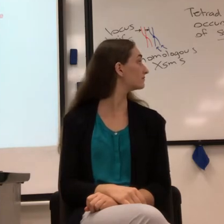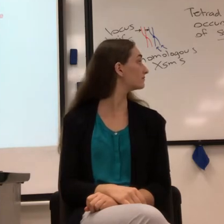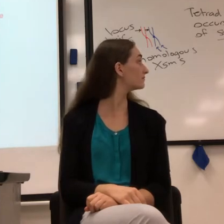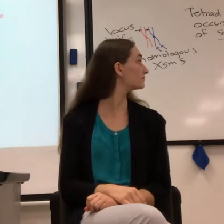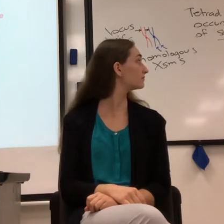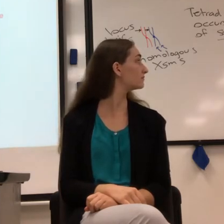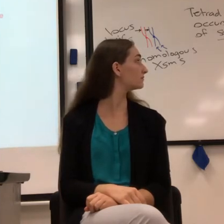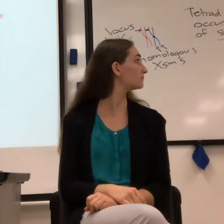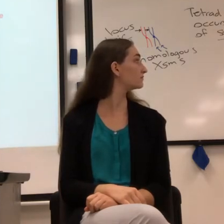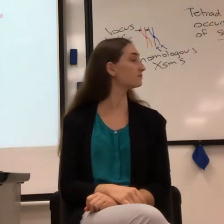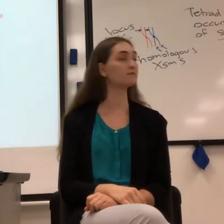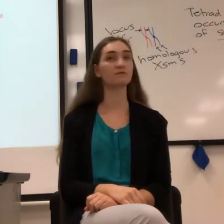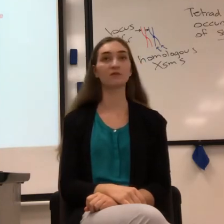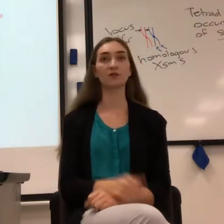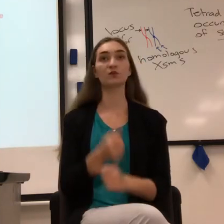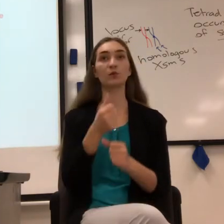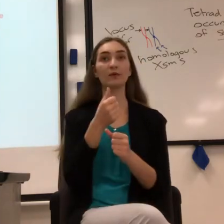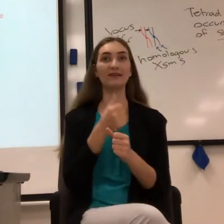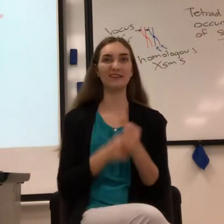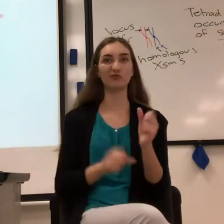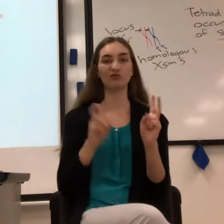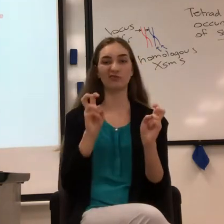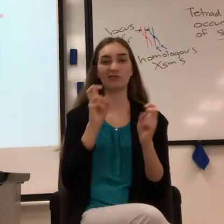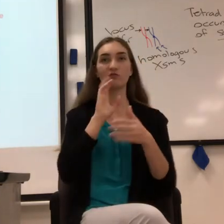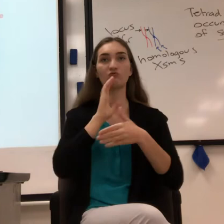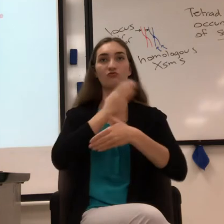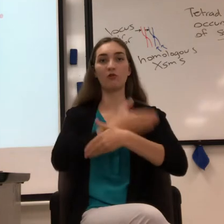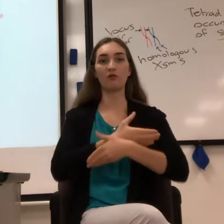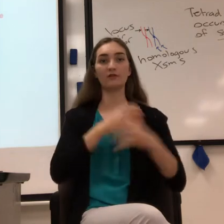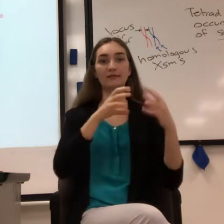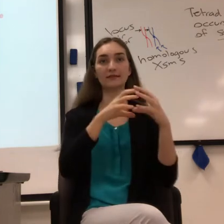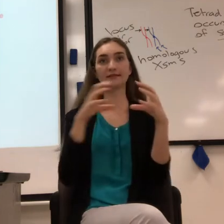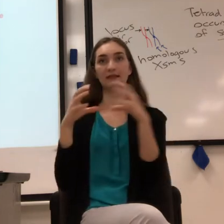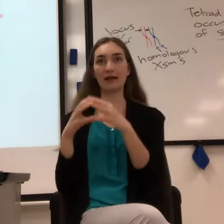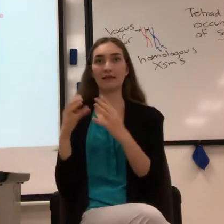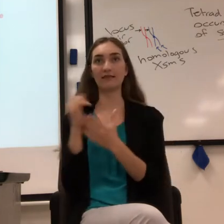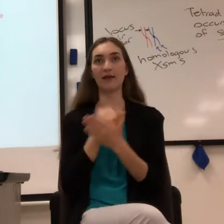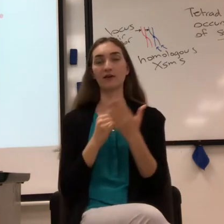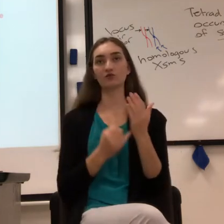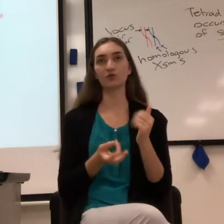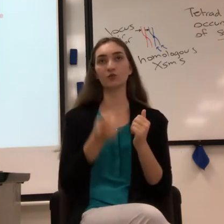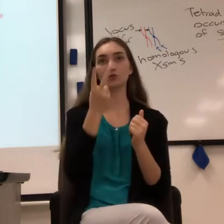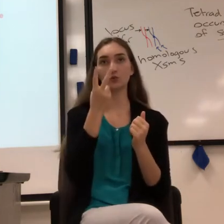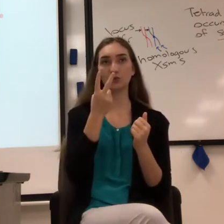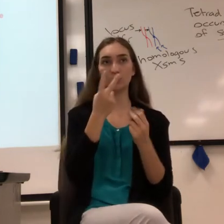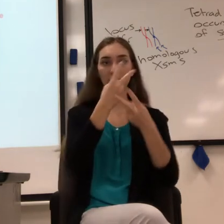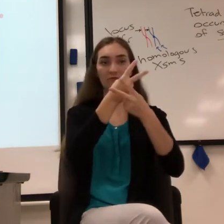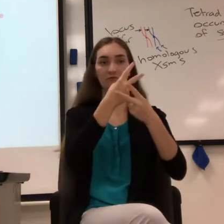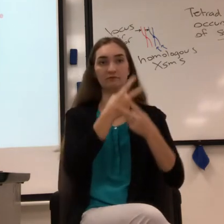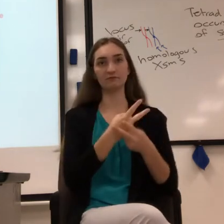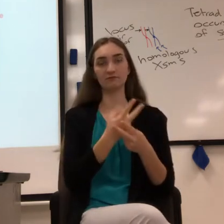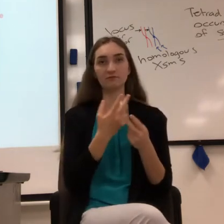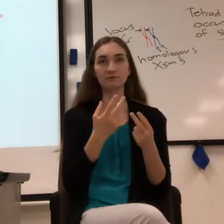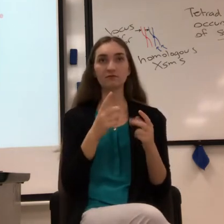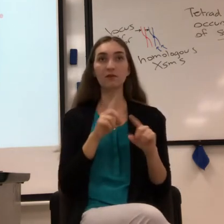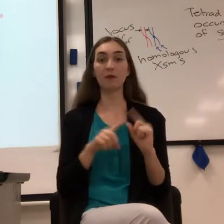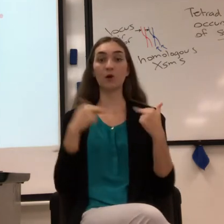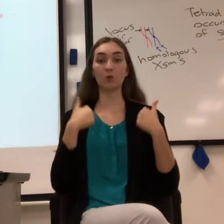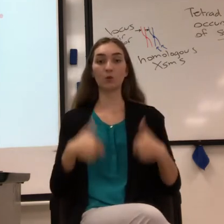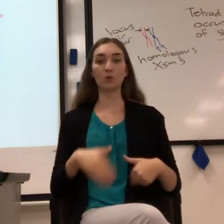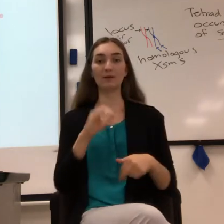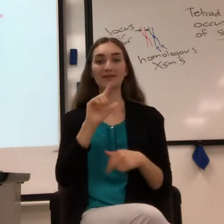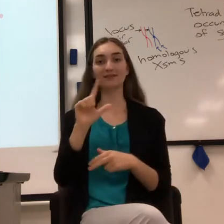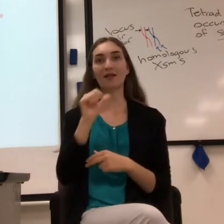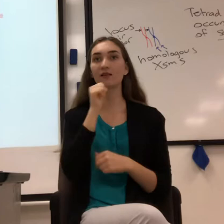Now, in each of these cells, daughter cells, I just drew two dyads. But in a human cell, it's not really just two. It's